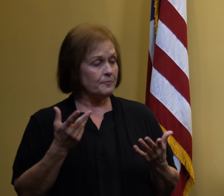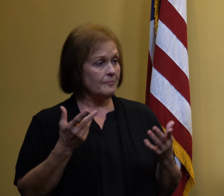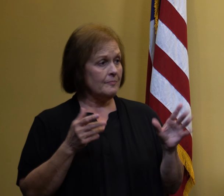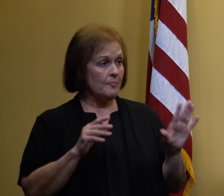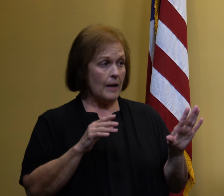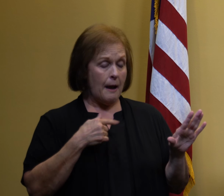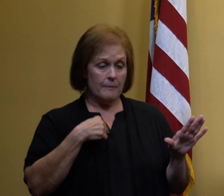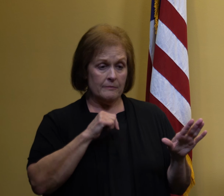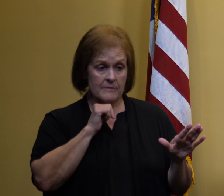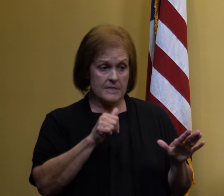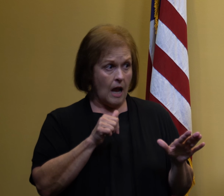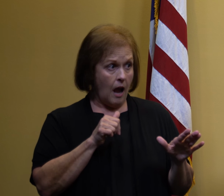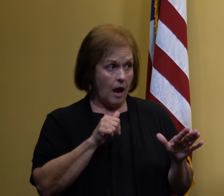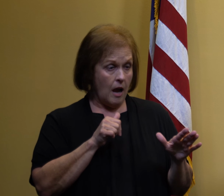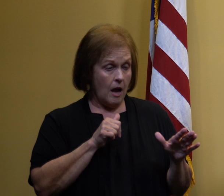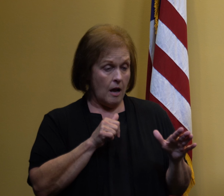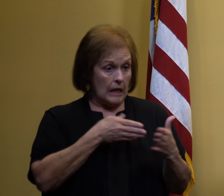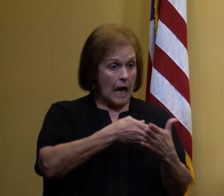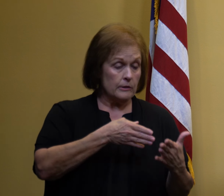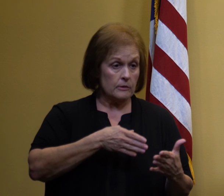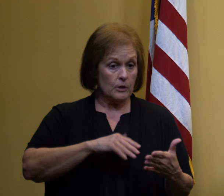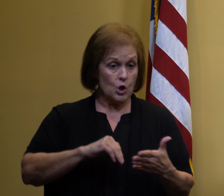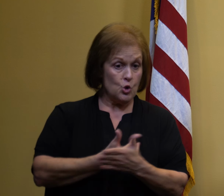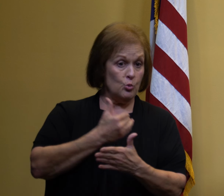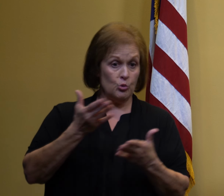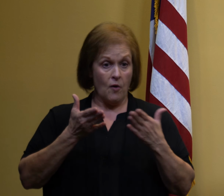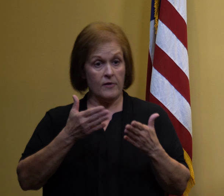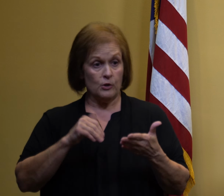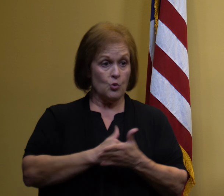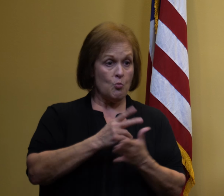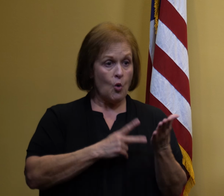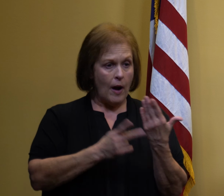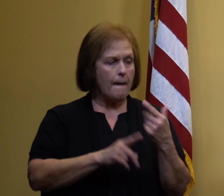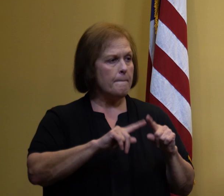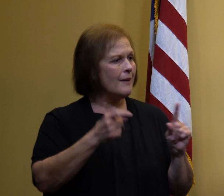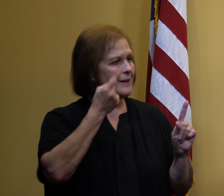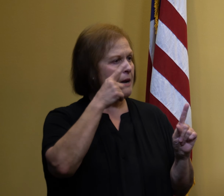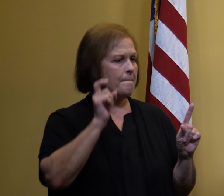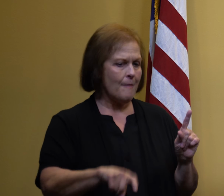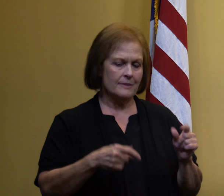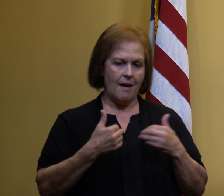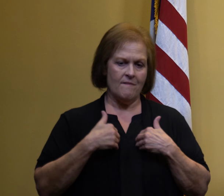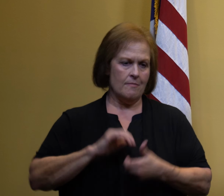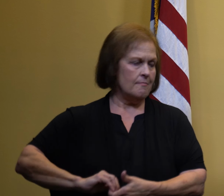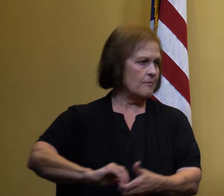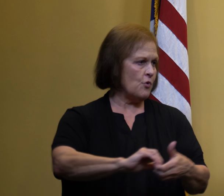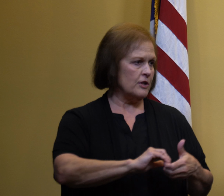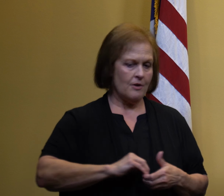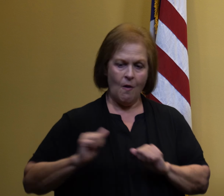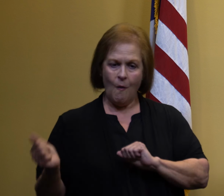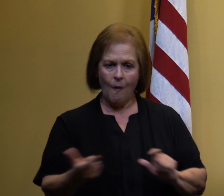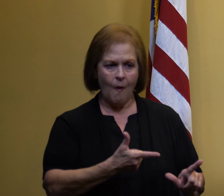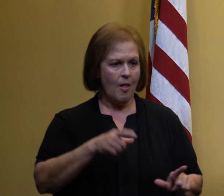not against onboarding new services and programs. But it does take collaboration, and it does require